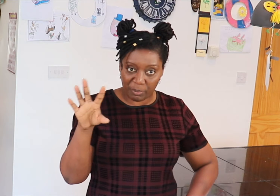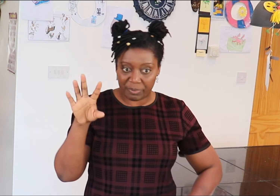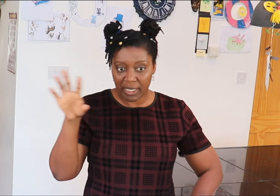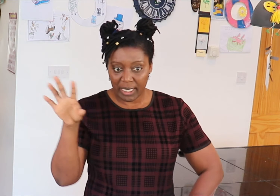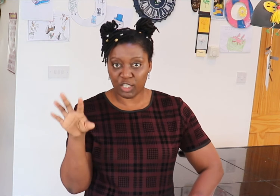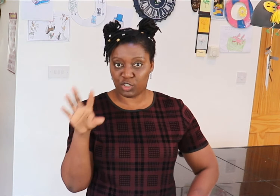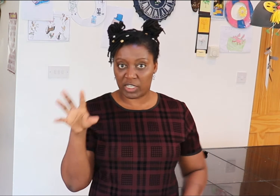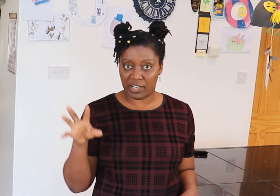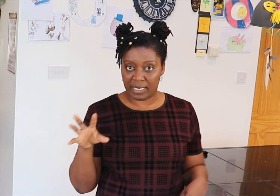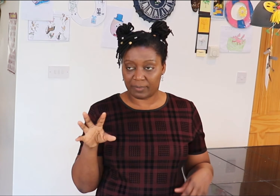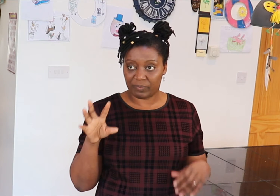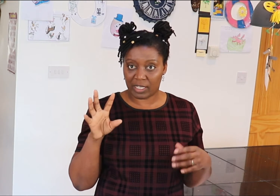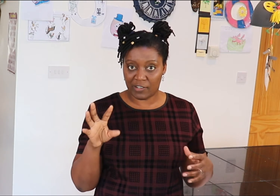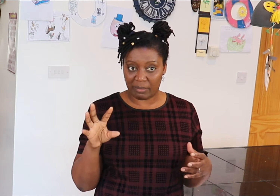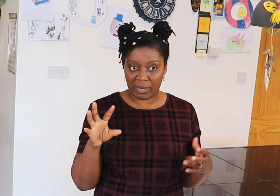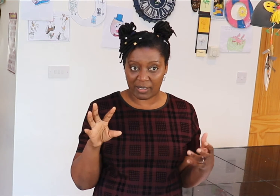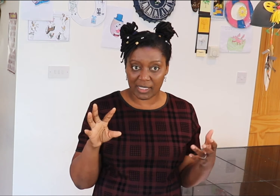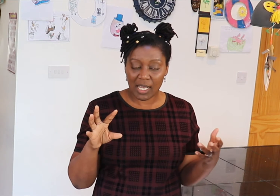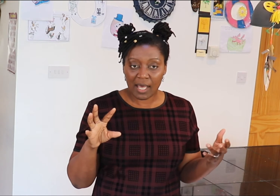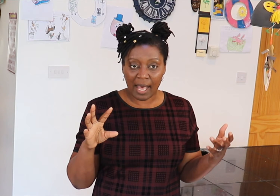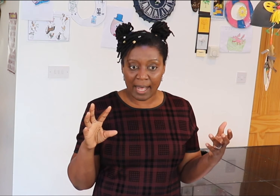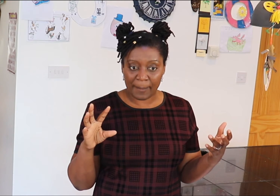jump into the learning part.